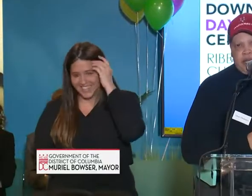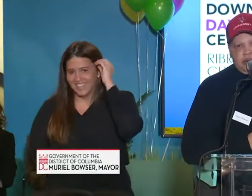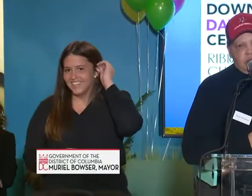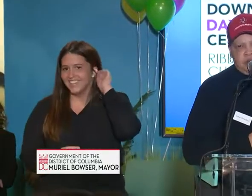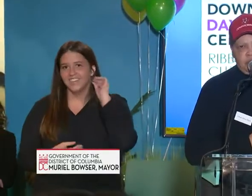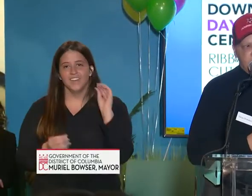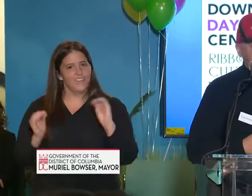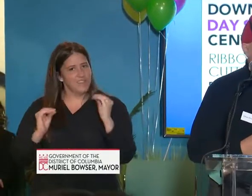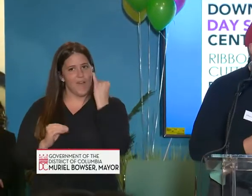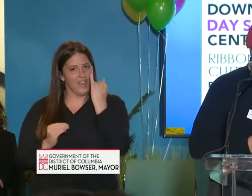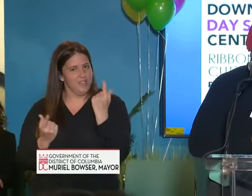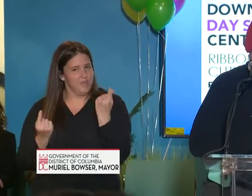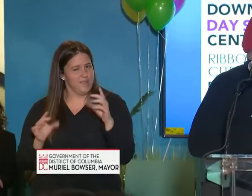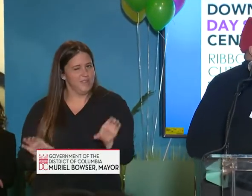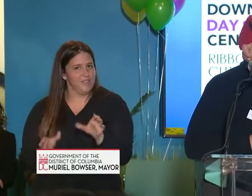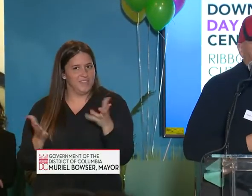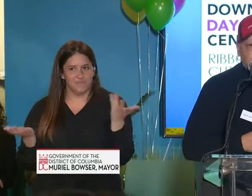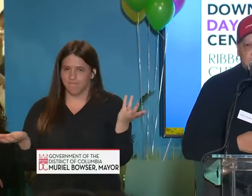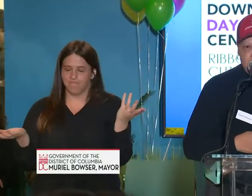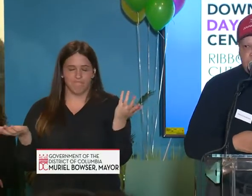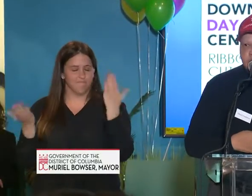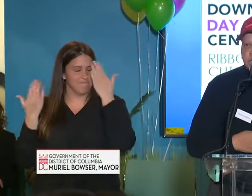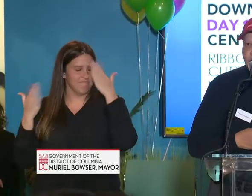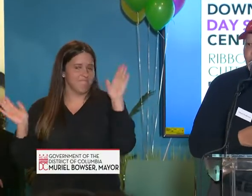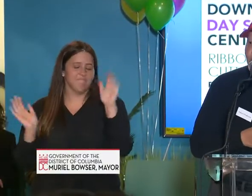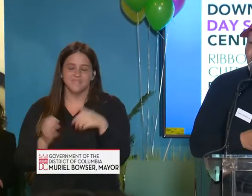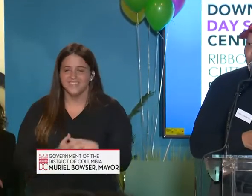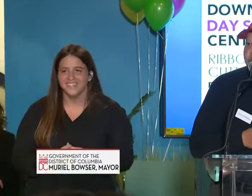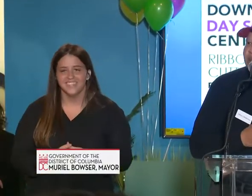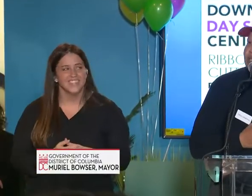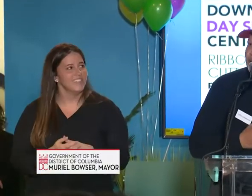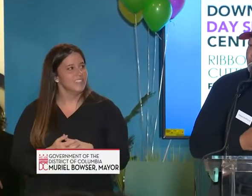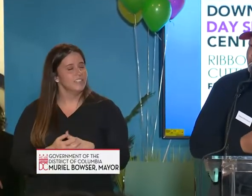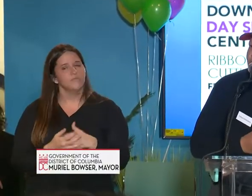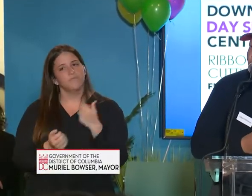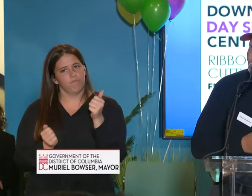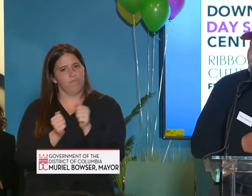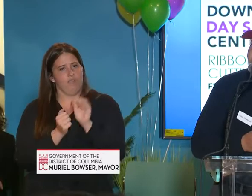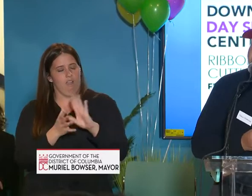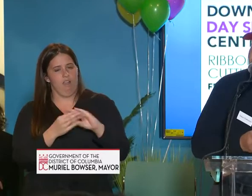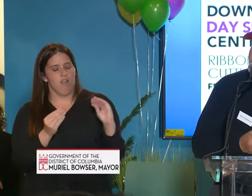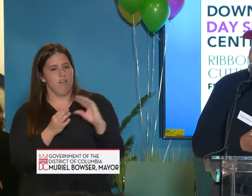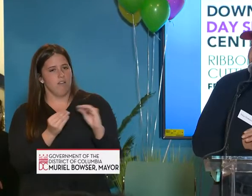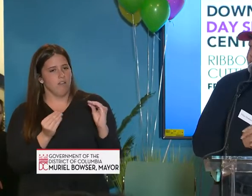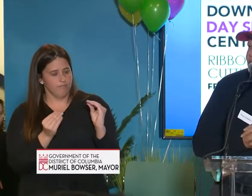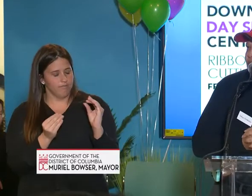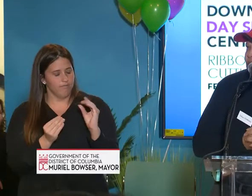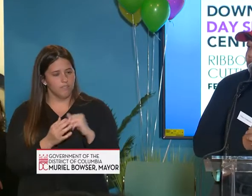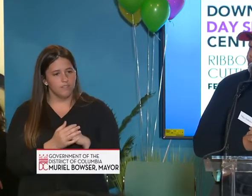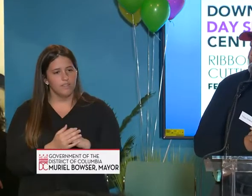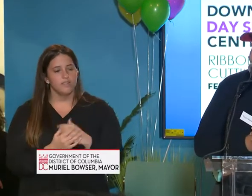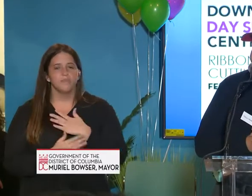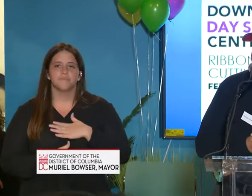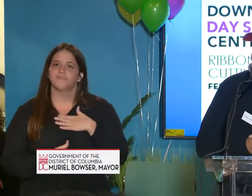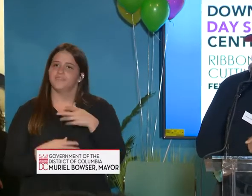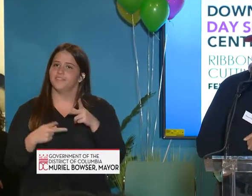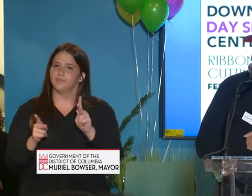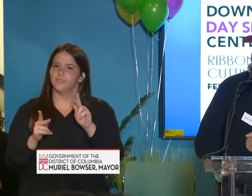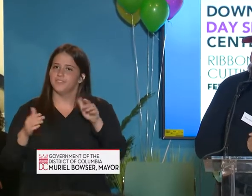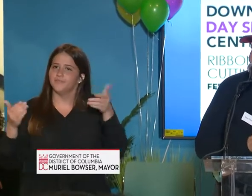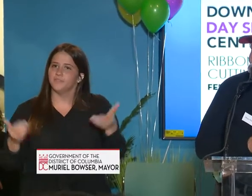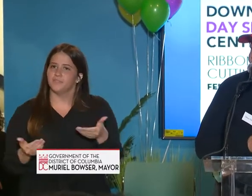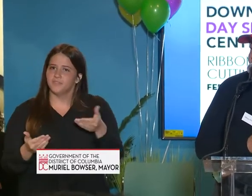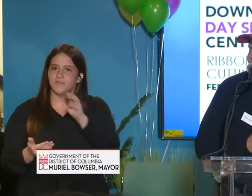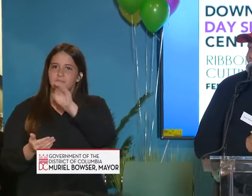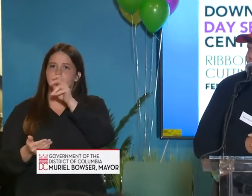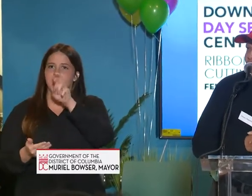I have no idea what I'm doing. But with that said, please allow me to introduce the